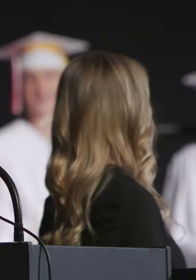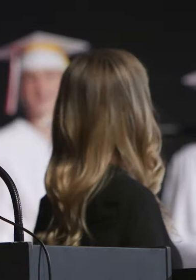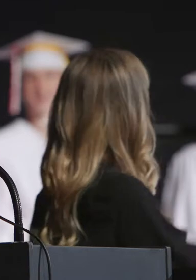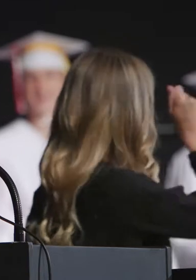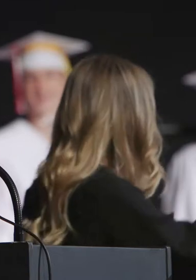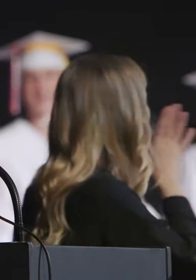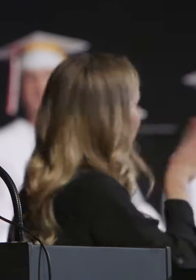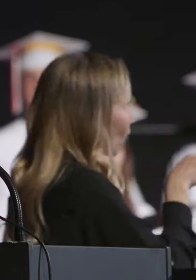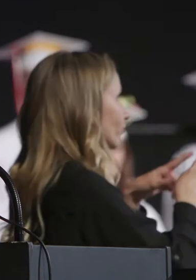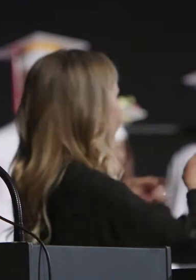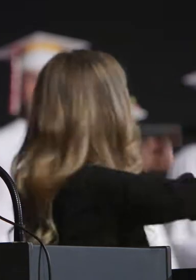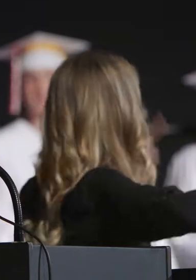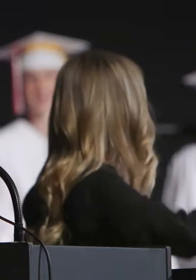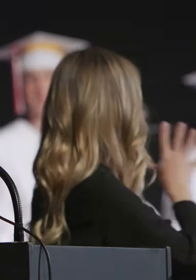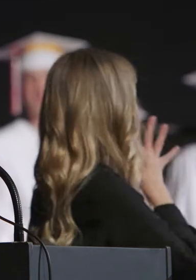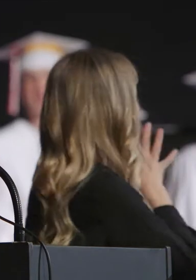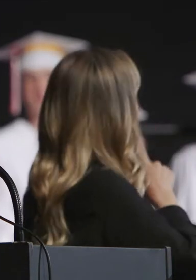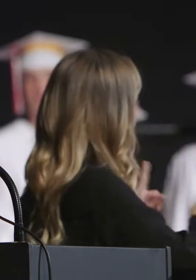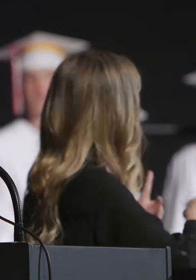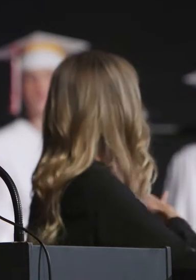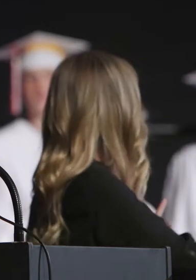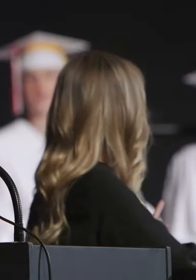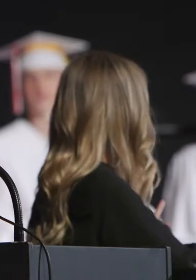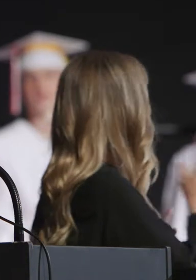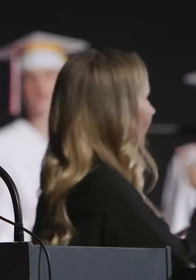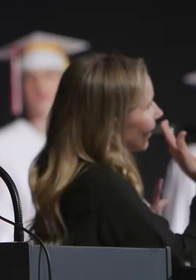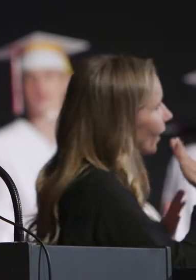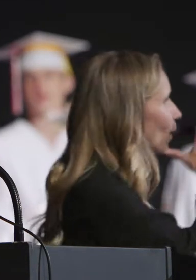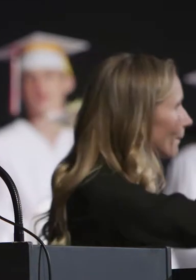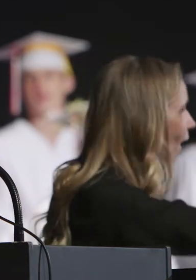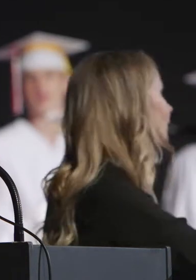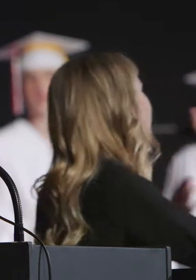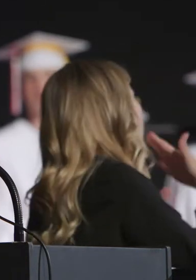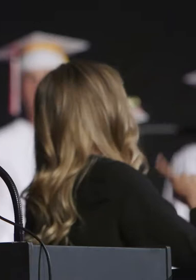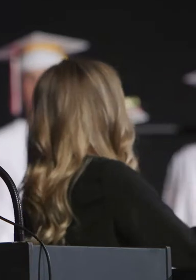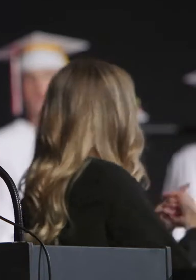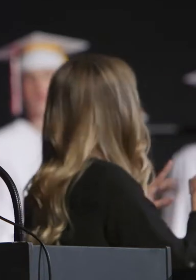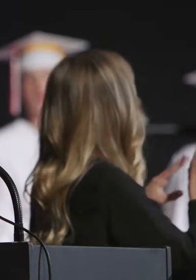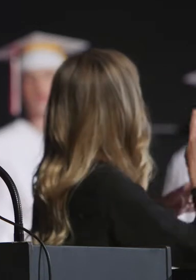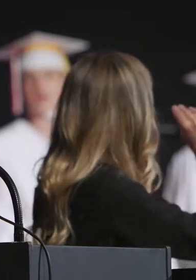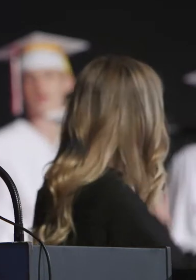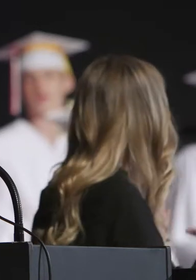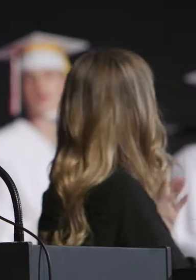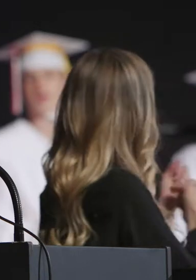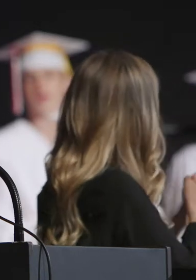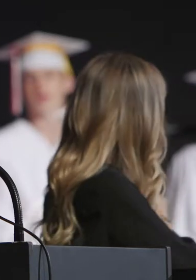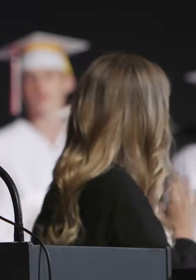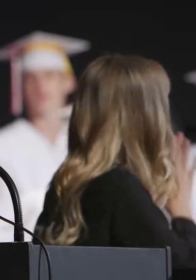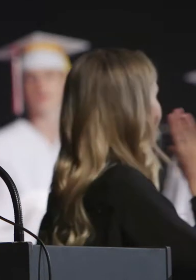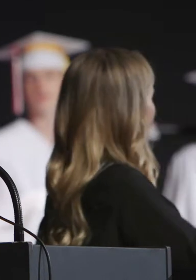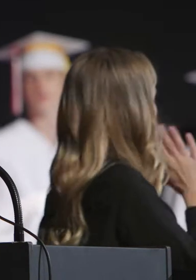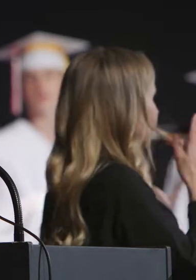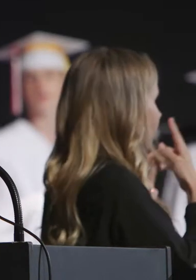Valedictorians will talk about a variety of topics, but most consistently, after thanking their parents, friends, teachers, principals, and support staff, they will settle in and